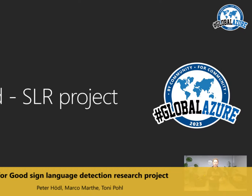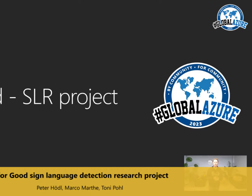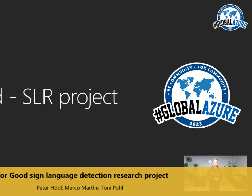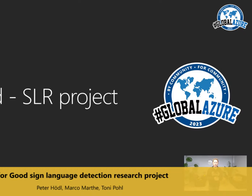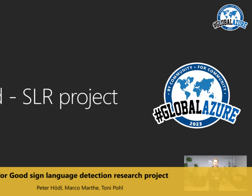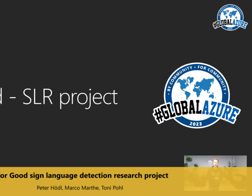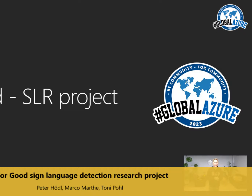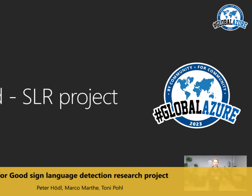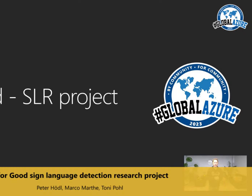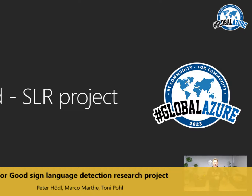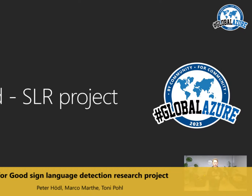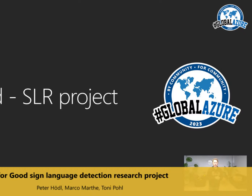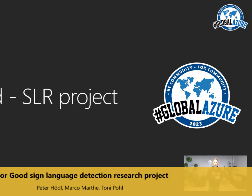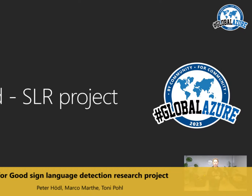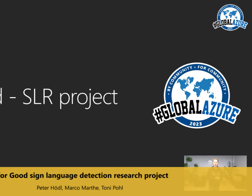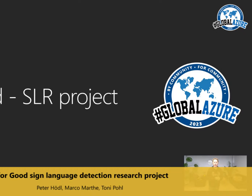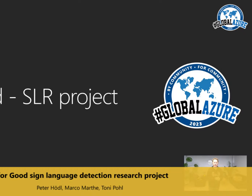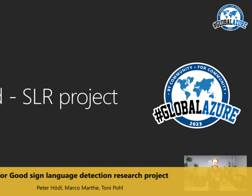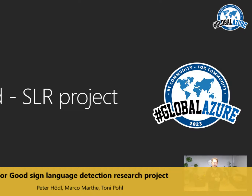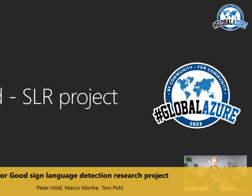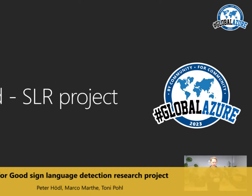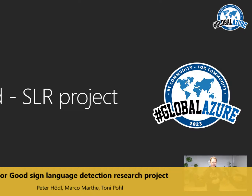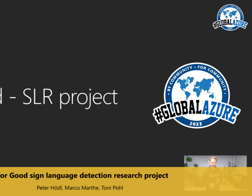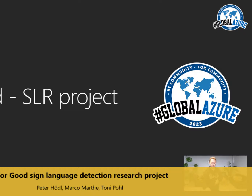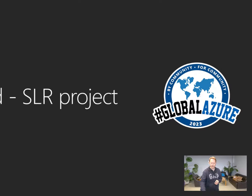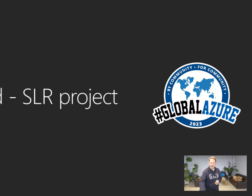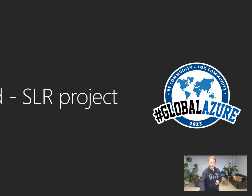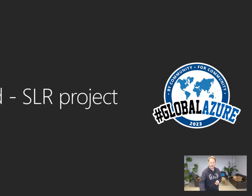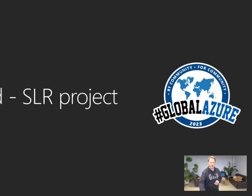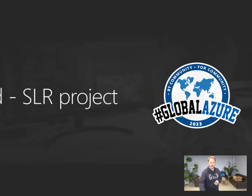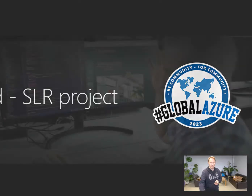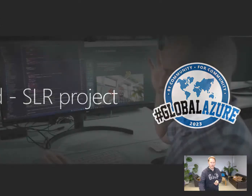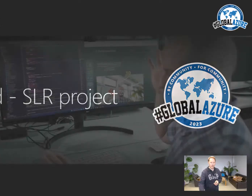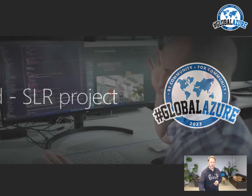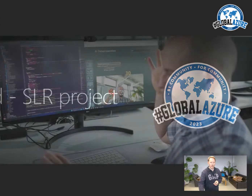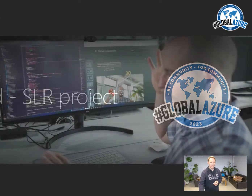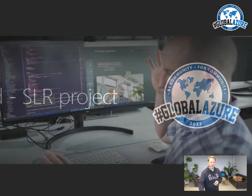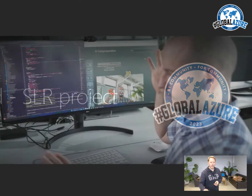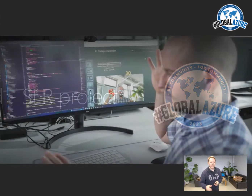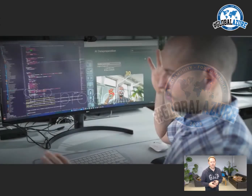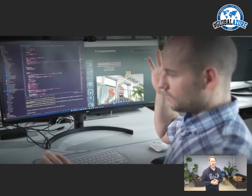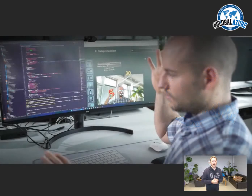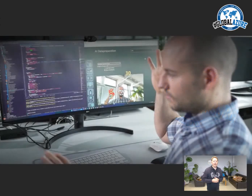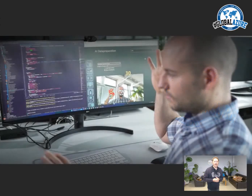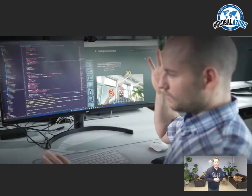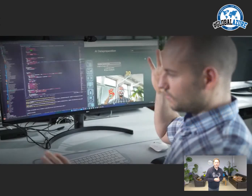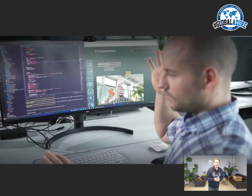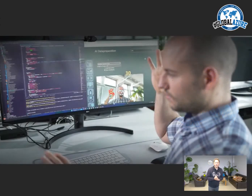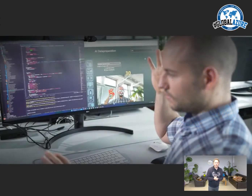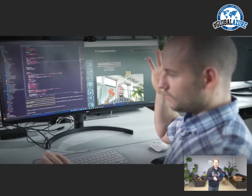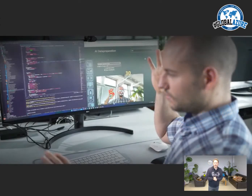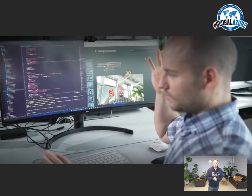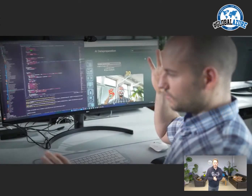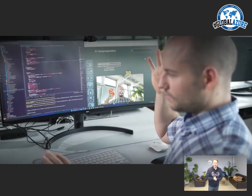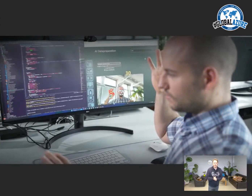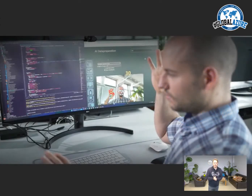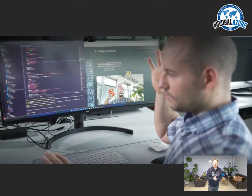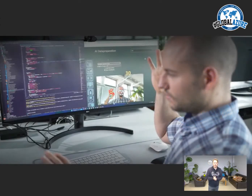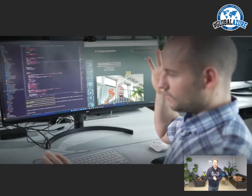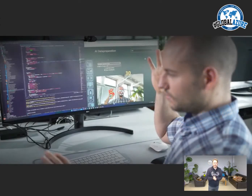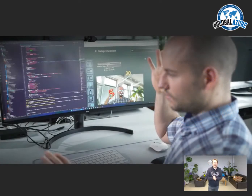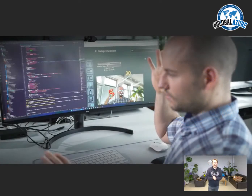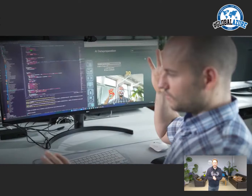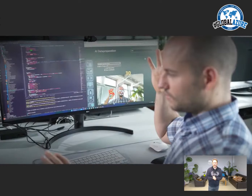is a research project, and we want to show you the current status of the project. So the goal here is to develop such